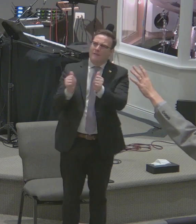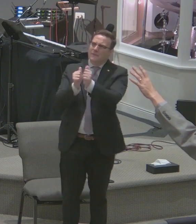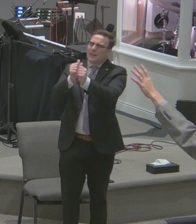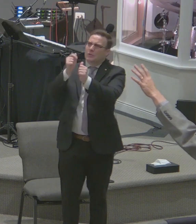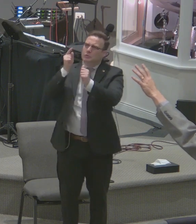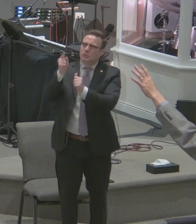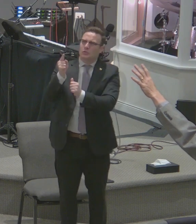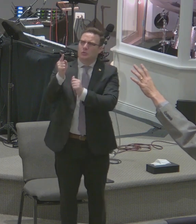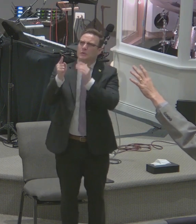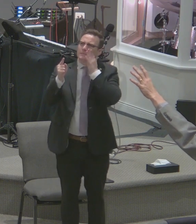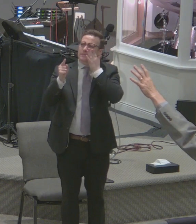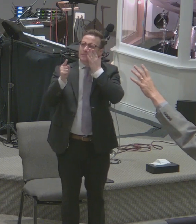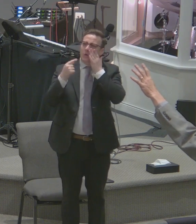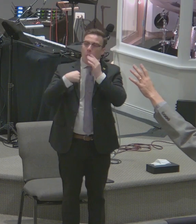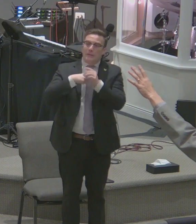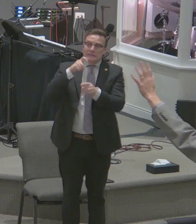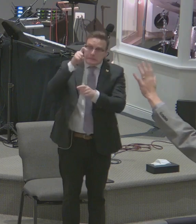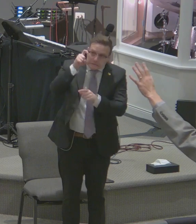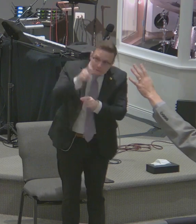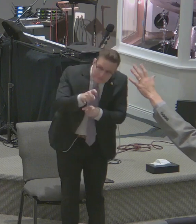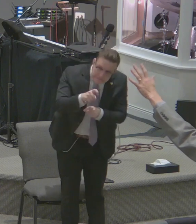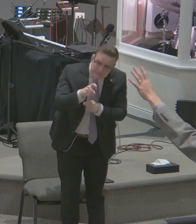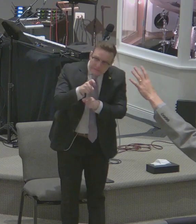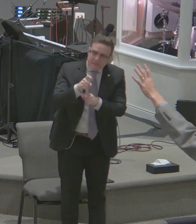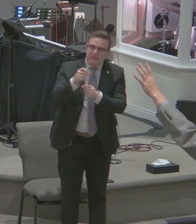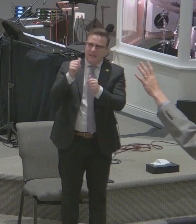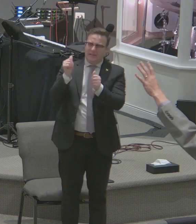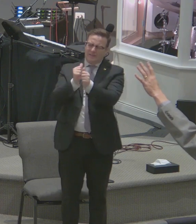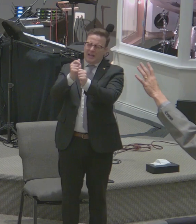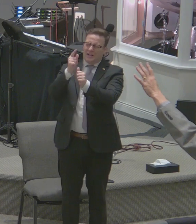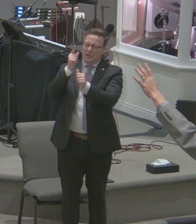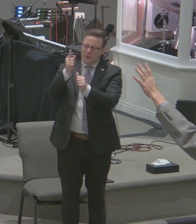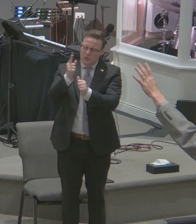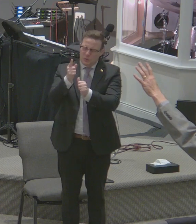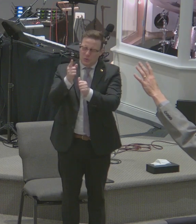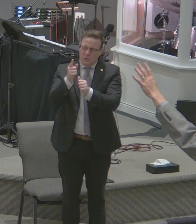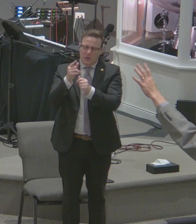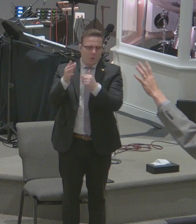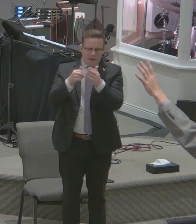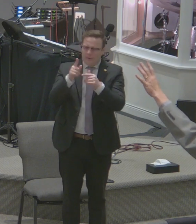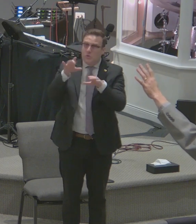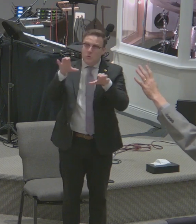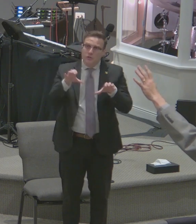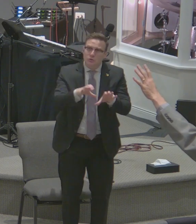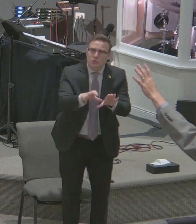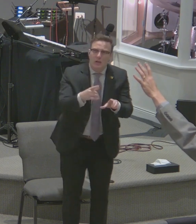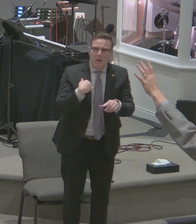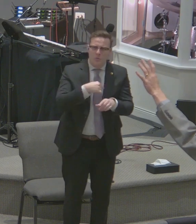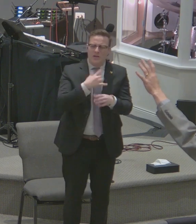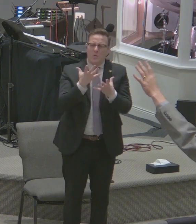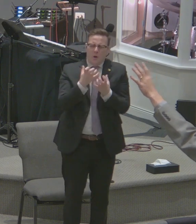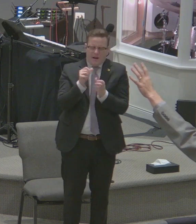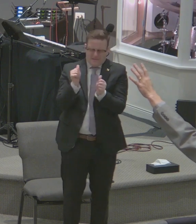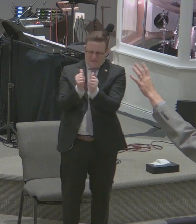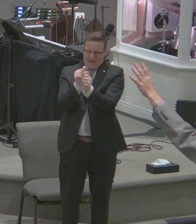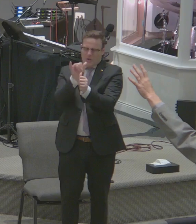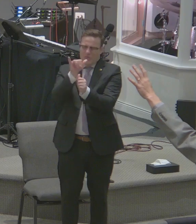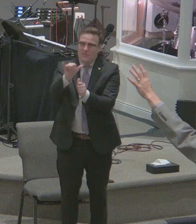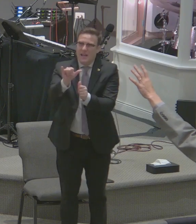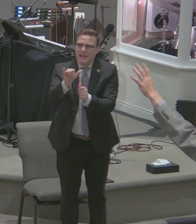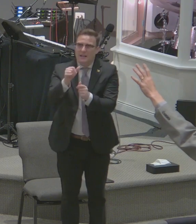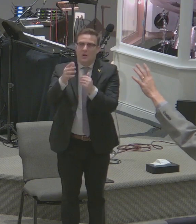you. We want to follow you. We want to follow what you are doing, Lord. We want to follow where you are